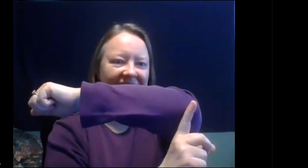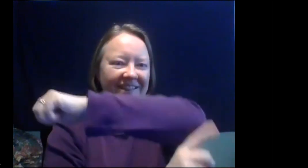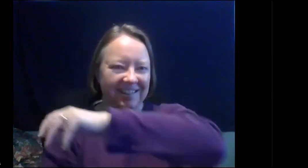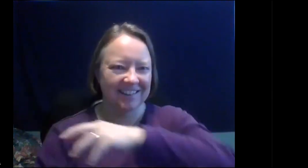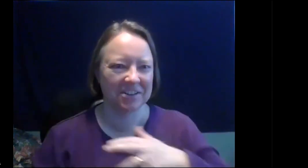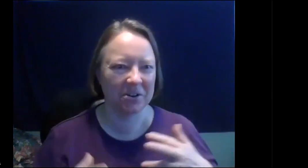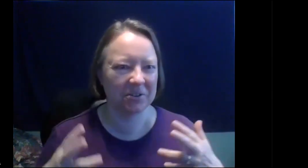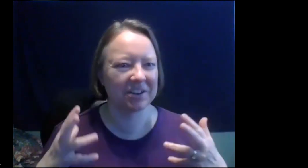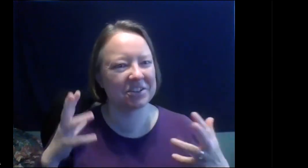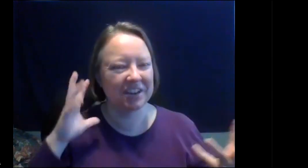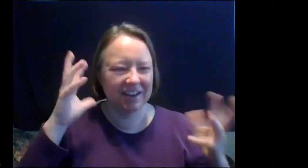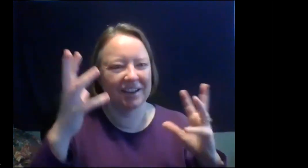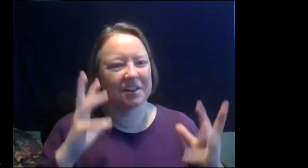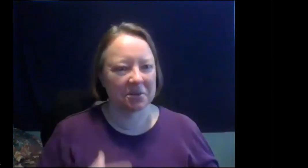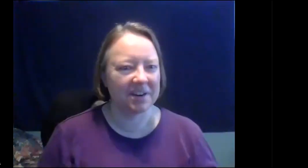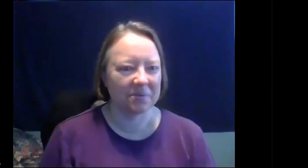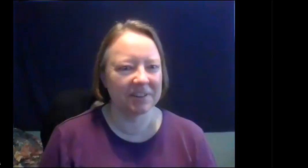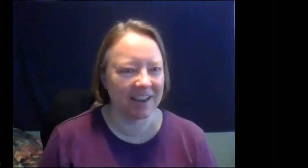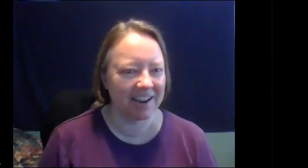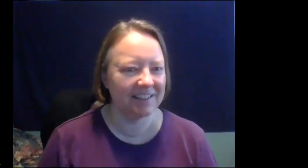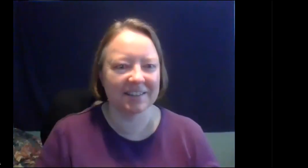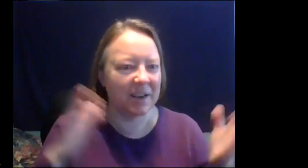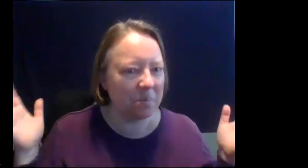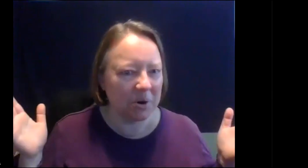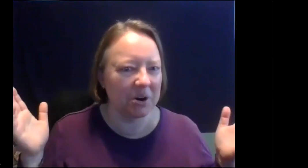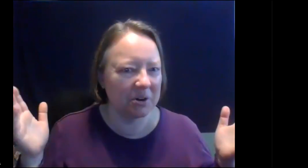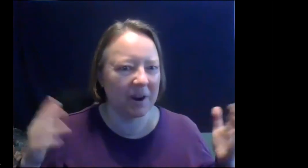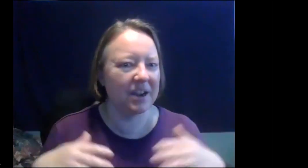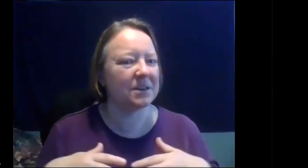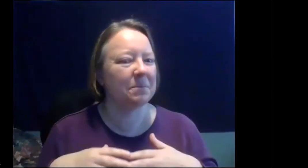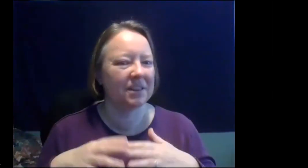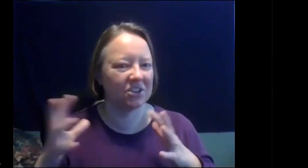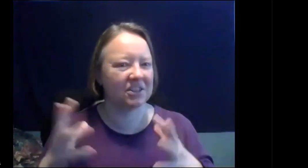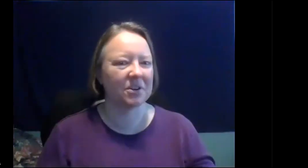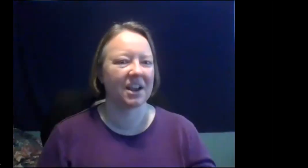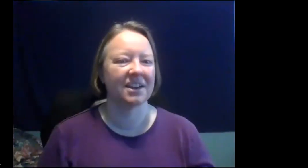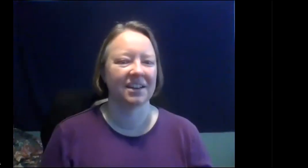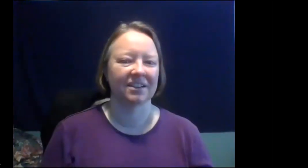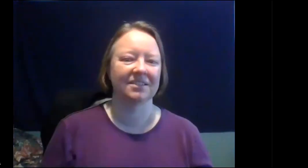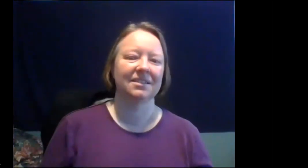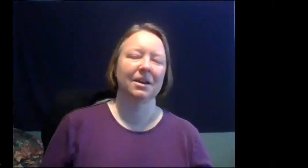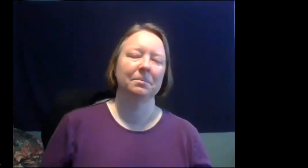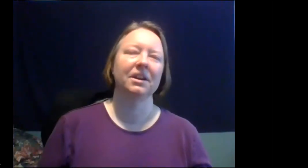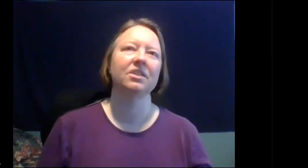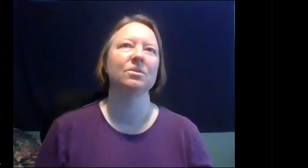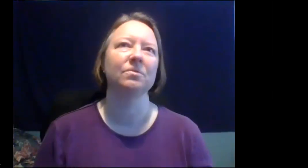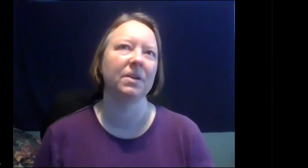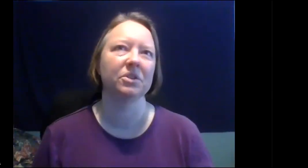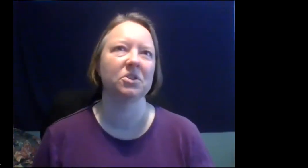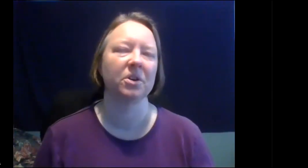this. So there's 3 different signs, same word, right? But there's different contexts. Another favorite story